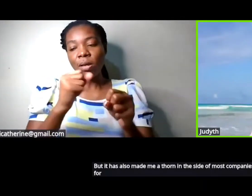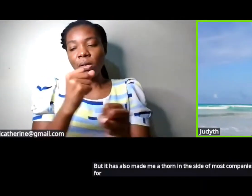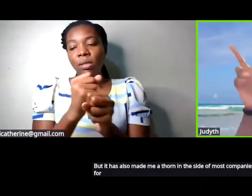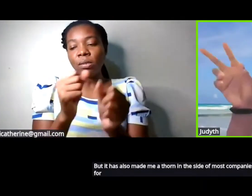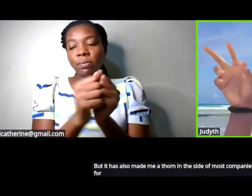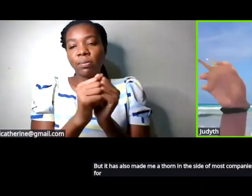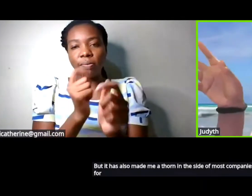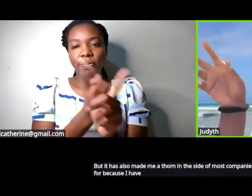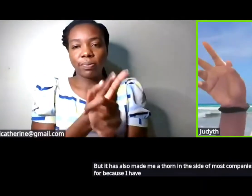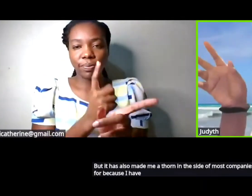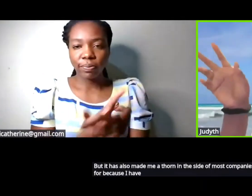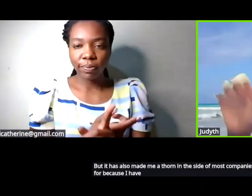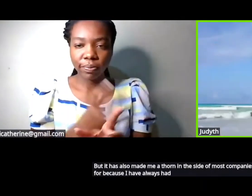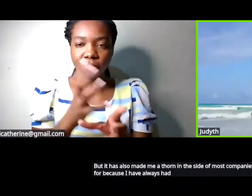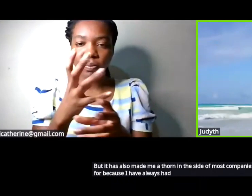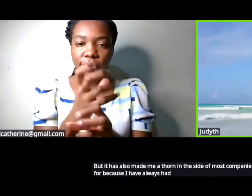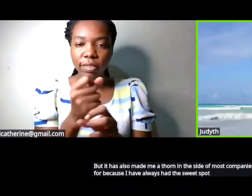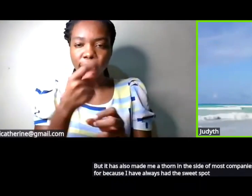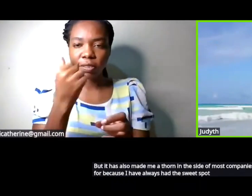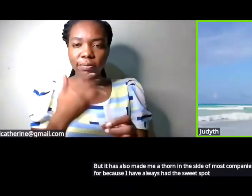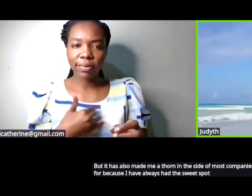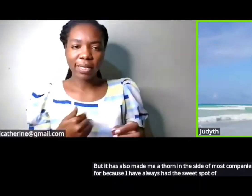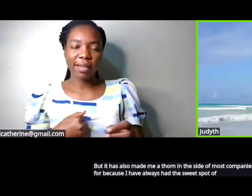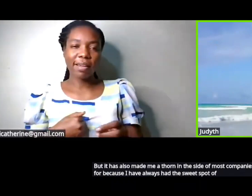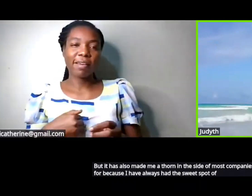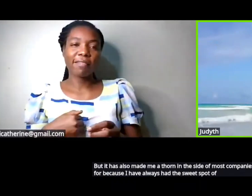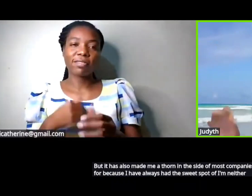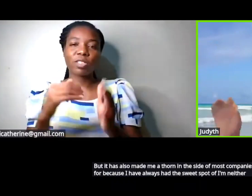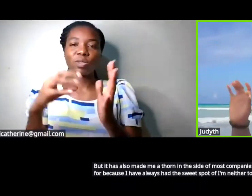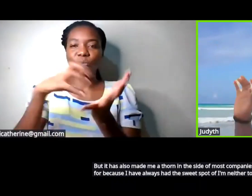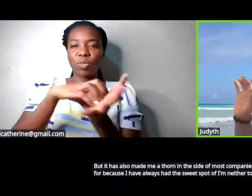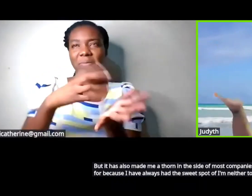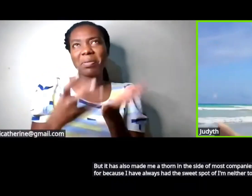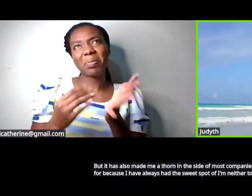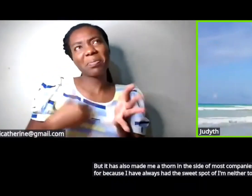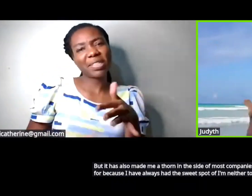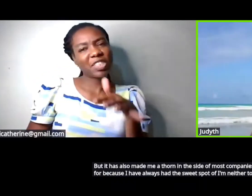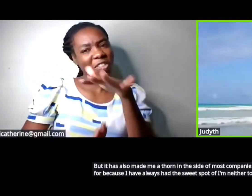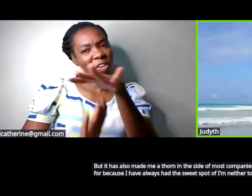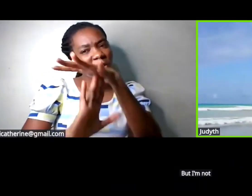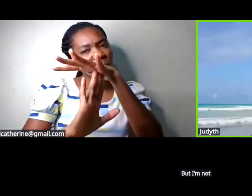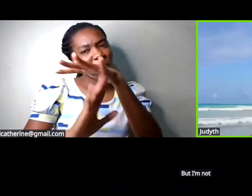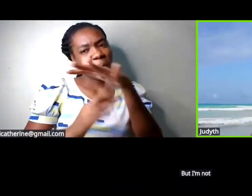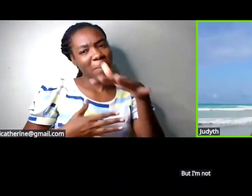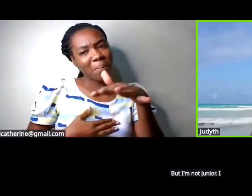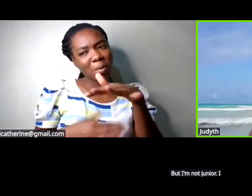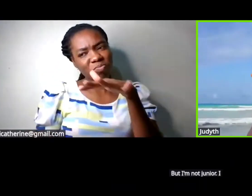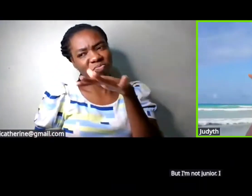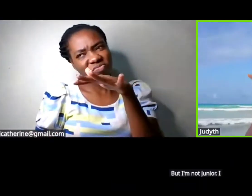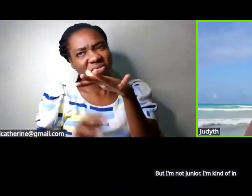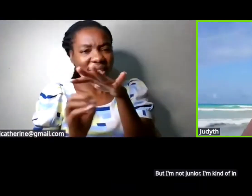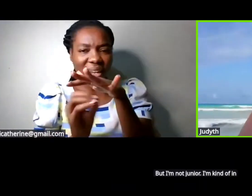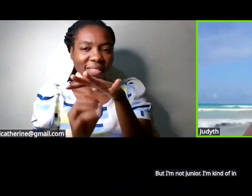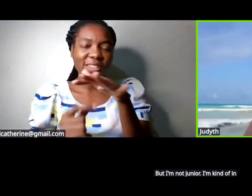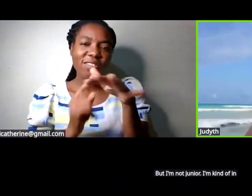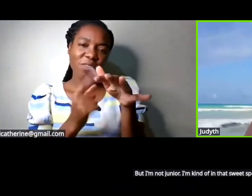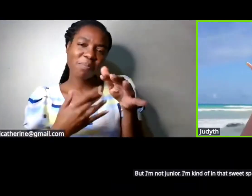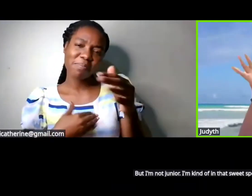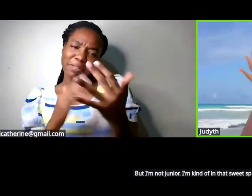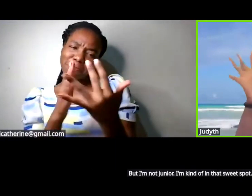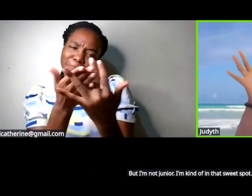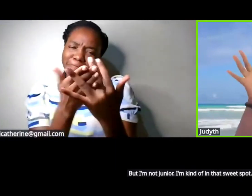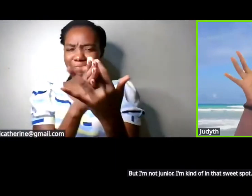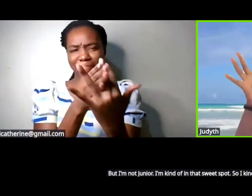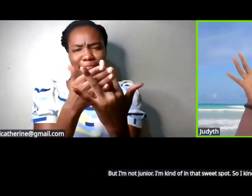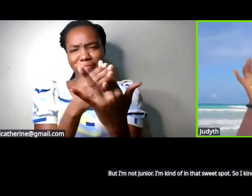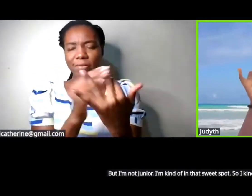have always had this sweet spot of I'm neither top management, but I'm not junior. I'm kind of in that sweet spot. So I kind of have my ear